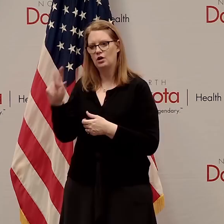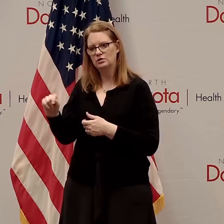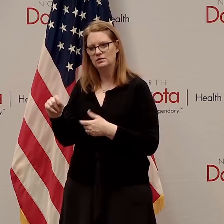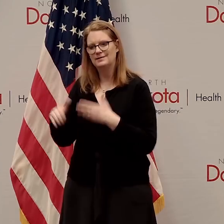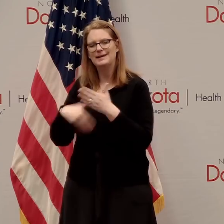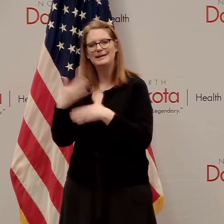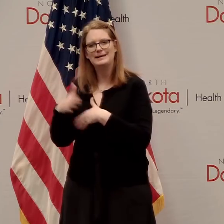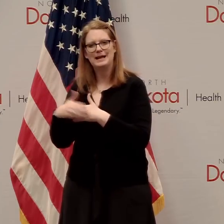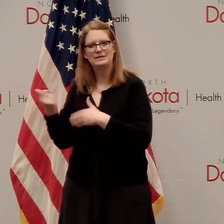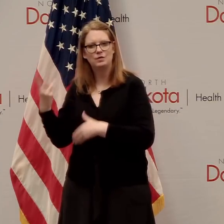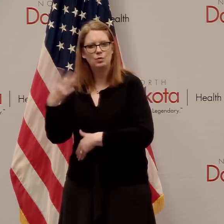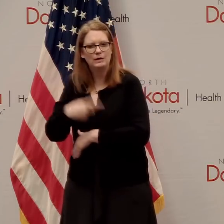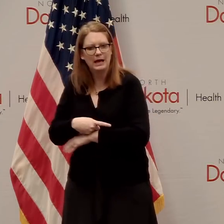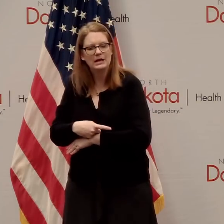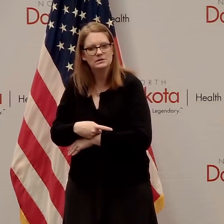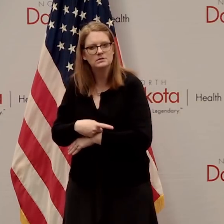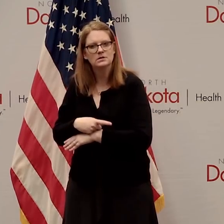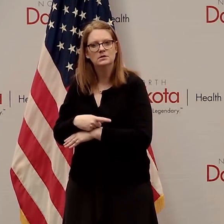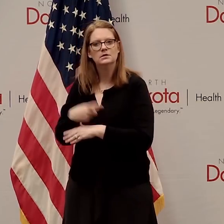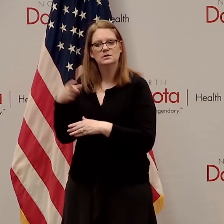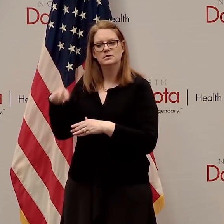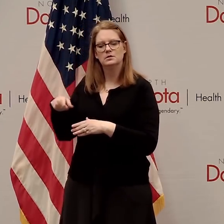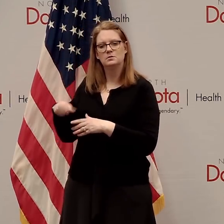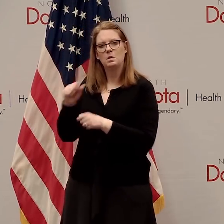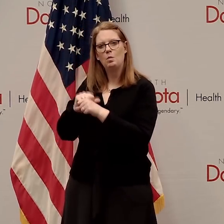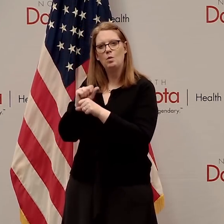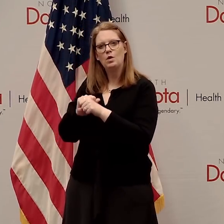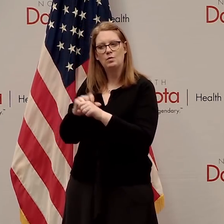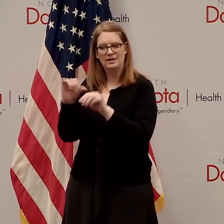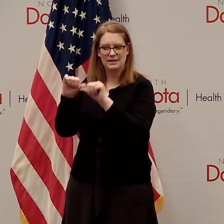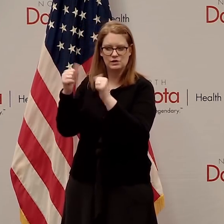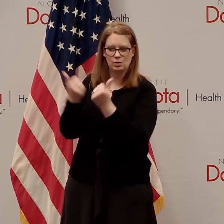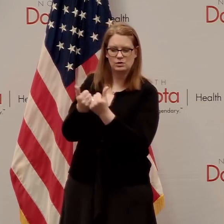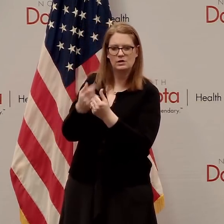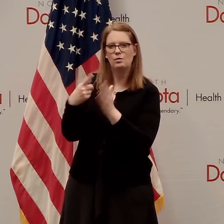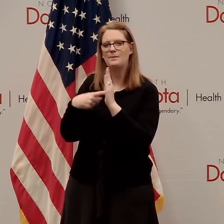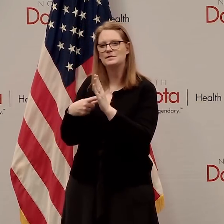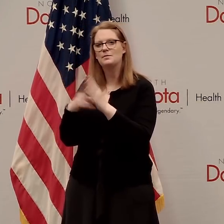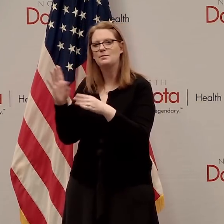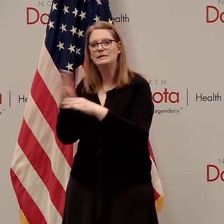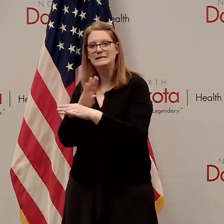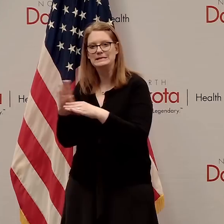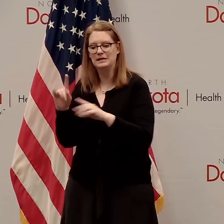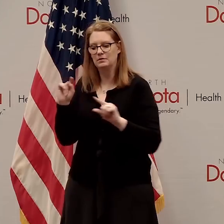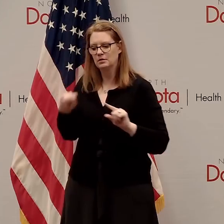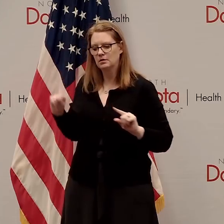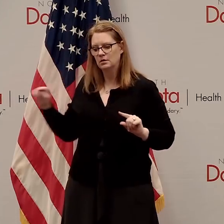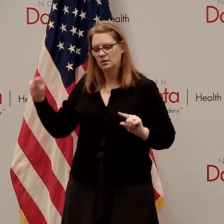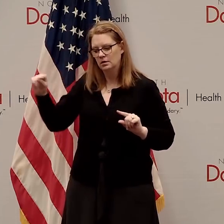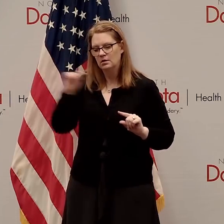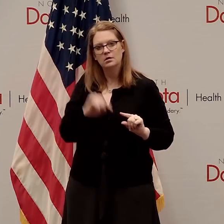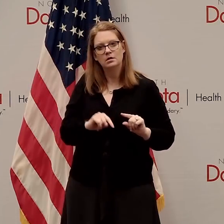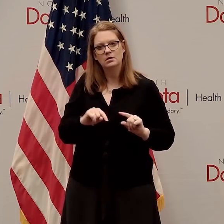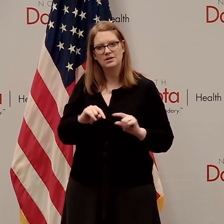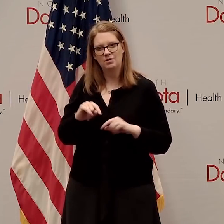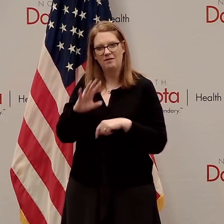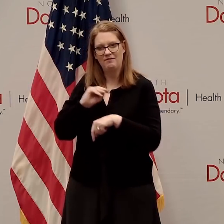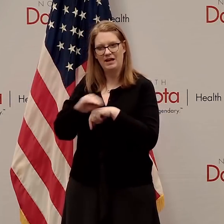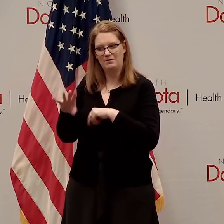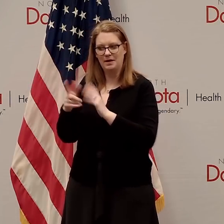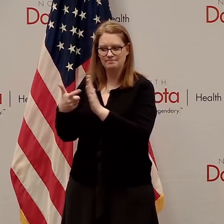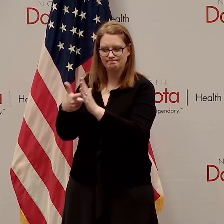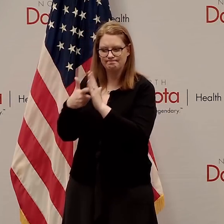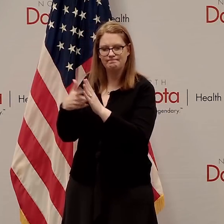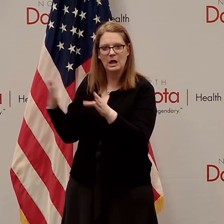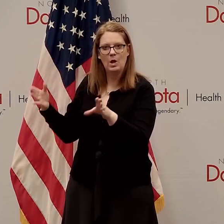next few days, Commerce will be working directly with associations that represent the businesses specifically affected by our closures. We're